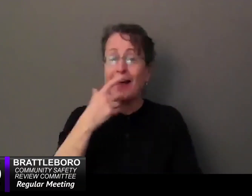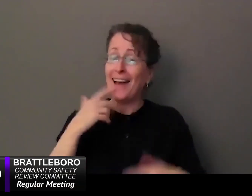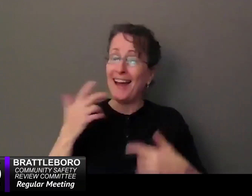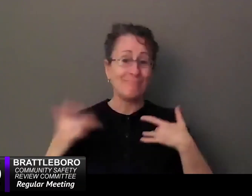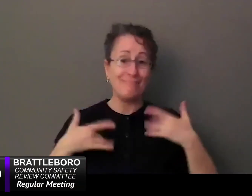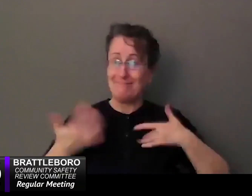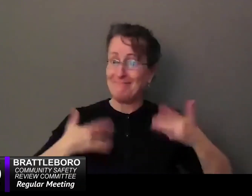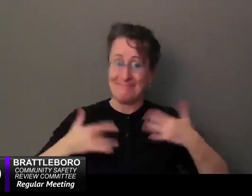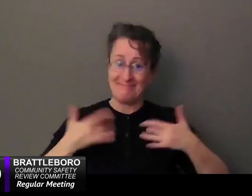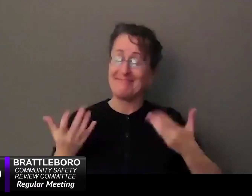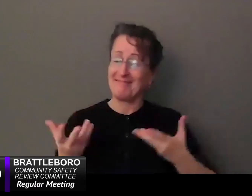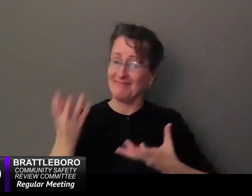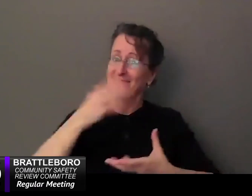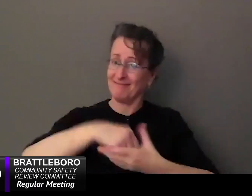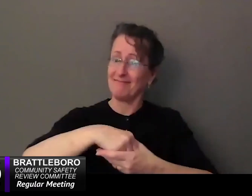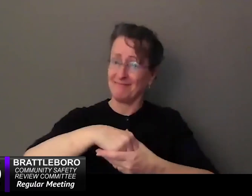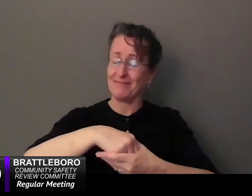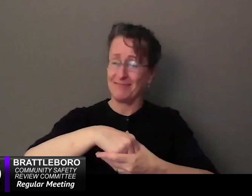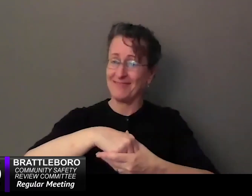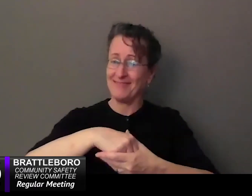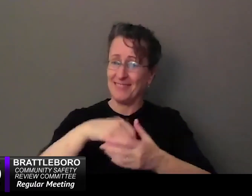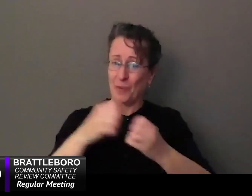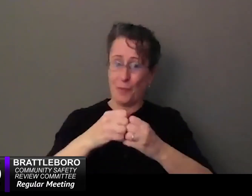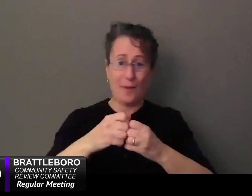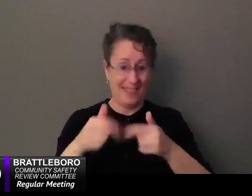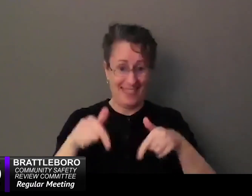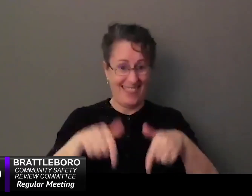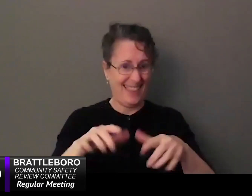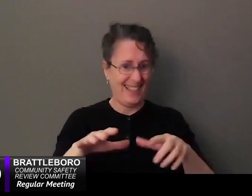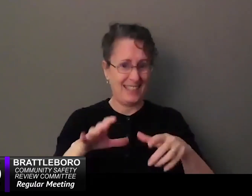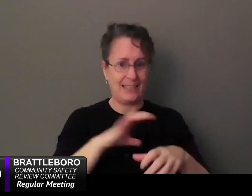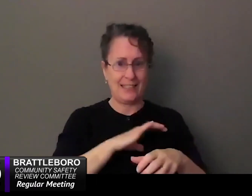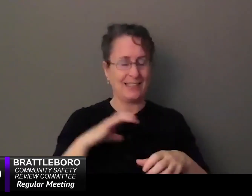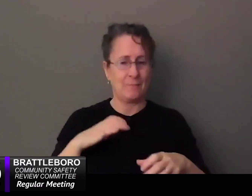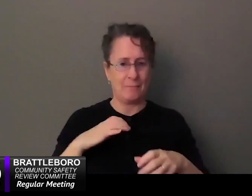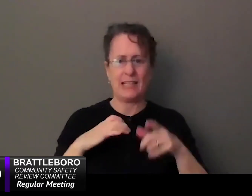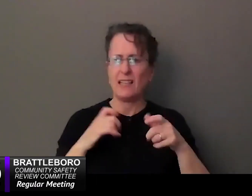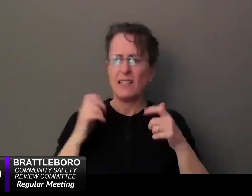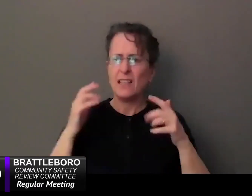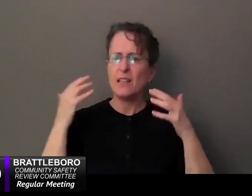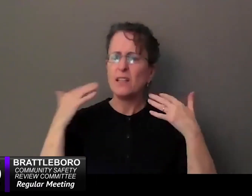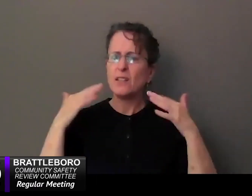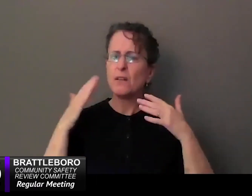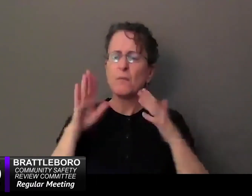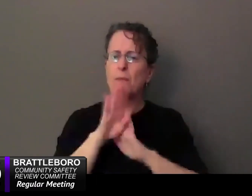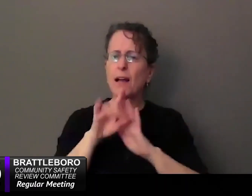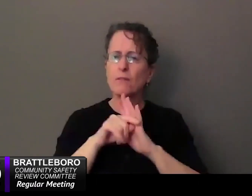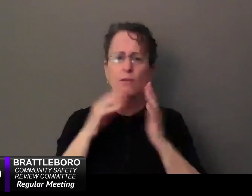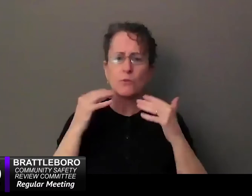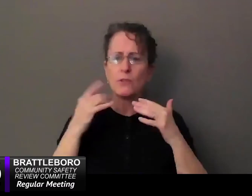be involved with this next chapter and work with you all.